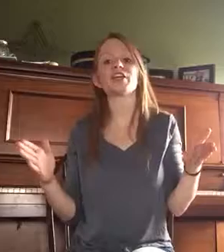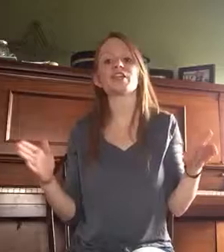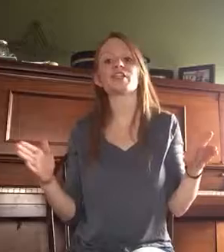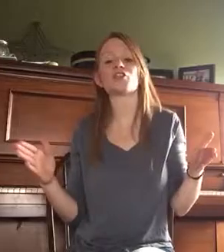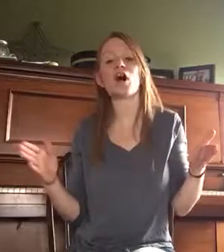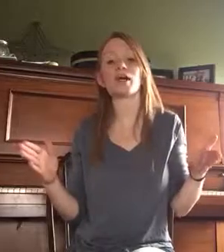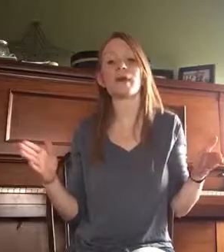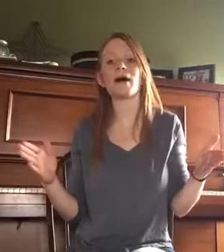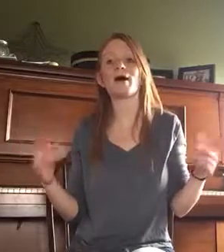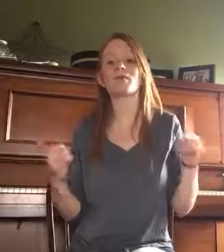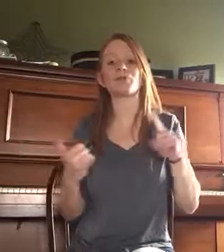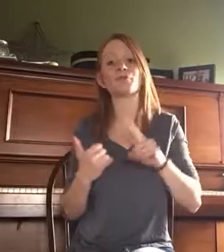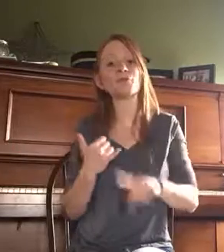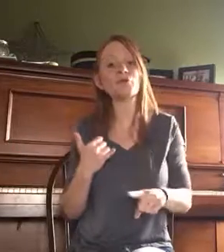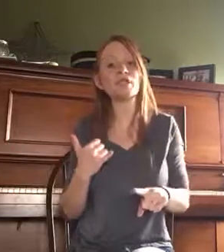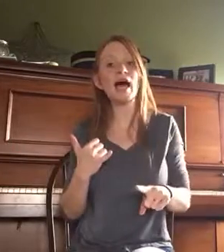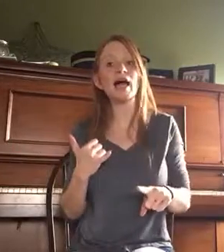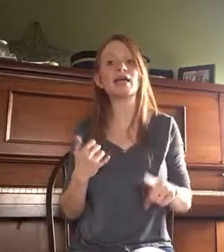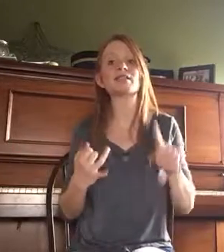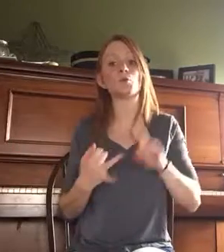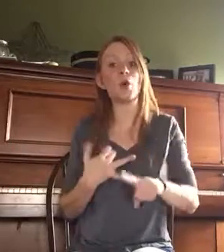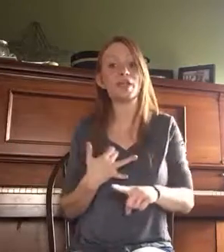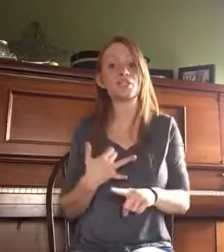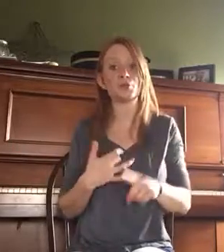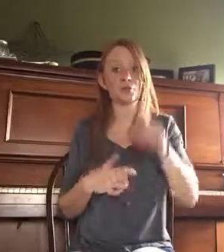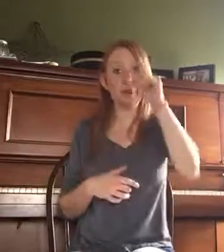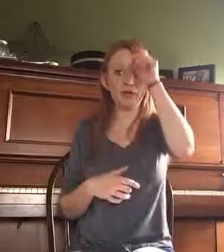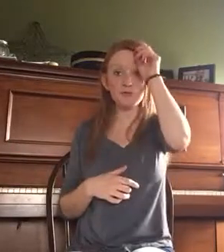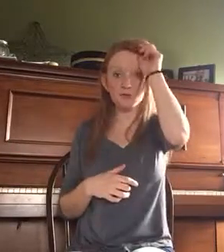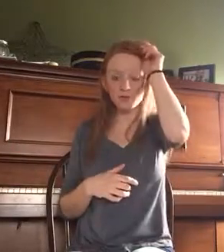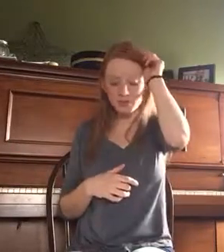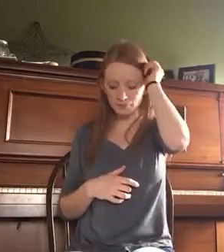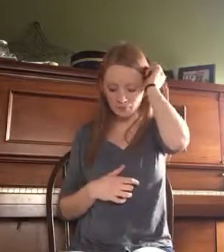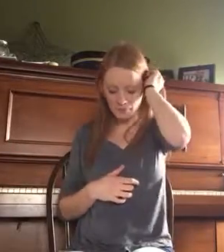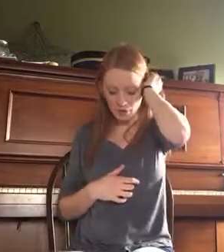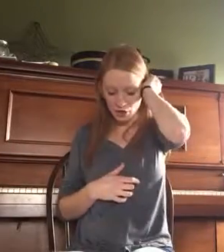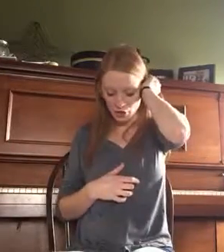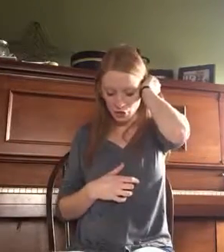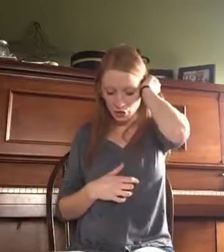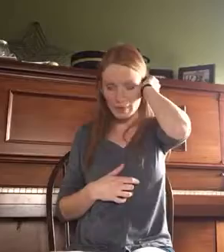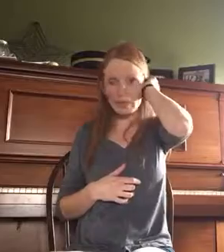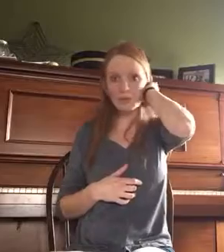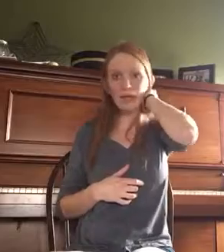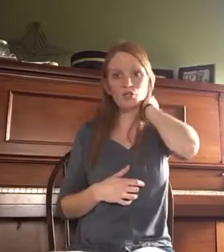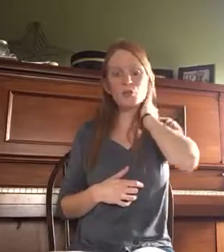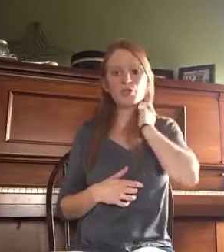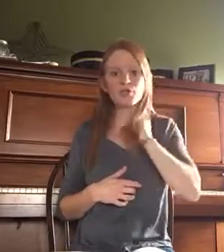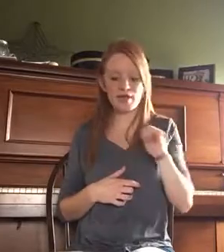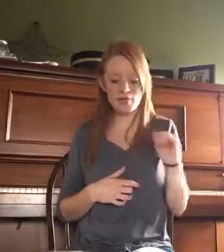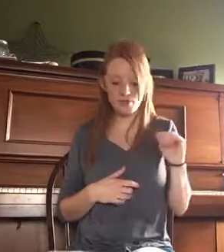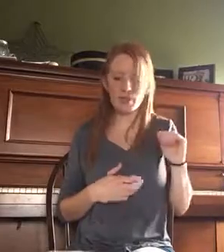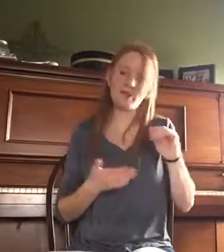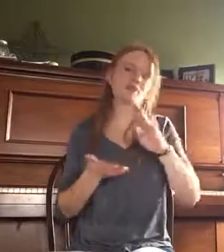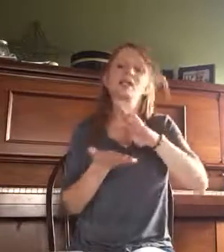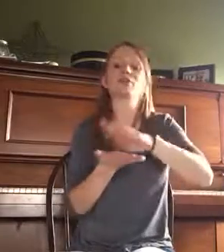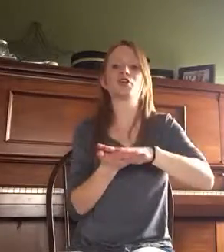gears and talk about some food signs and ways to prepare food. So bottom of page 107, we have the sign for